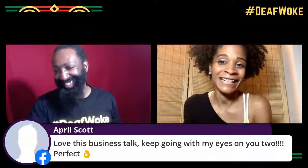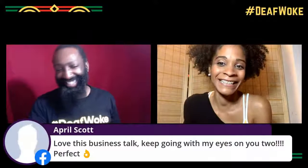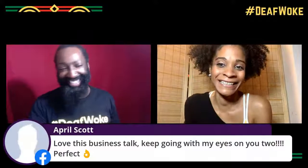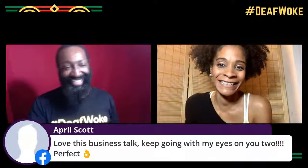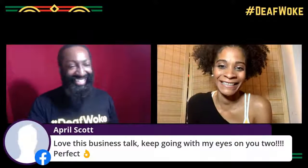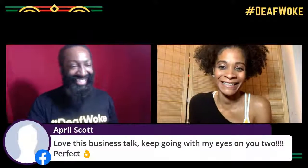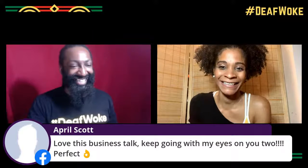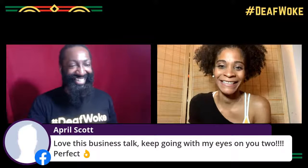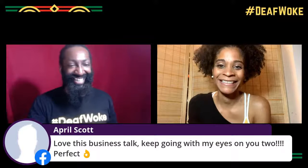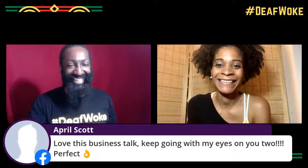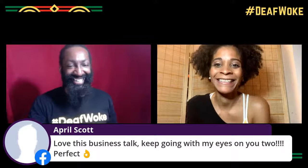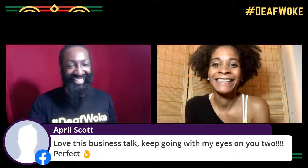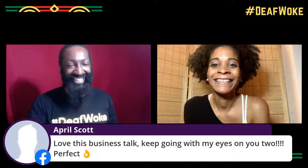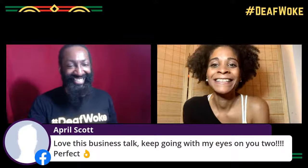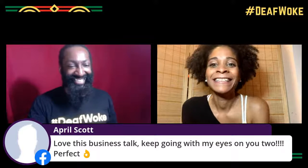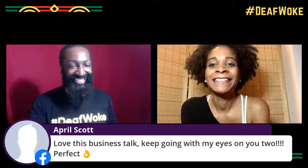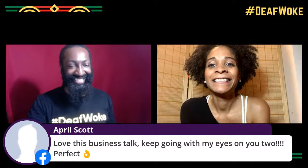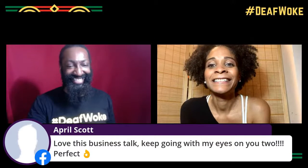Lighting.